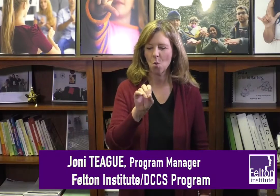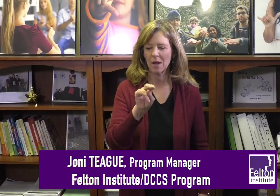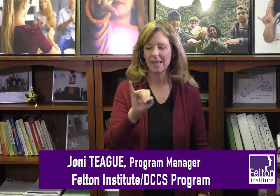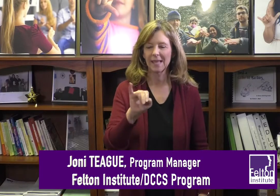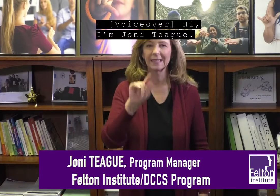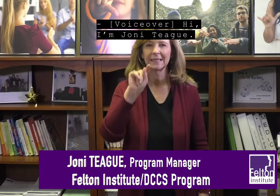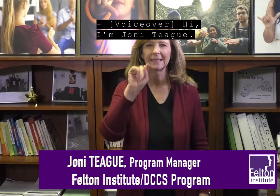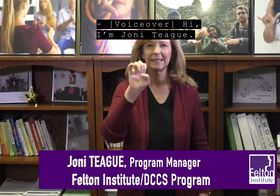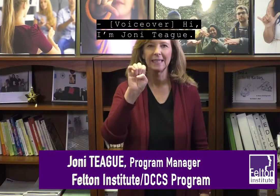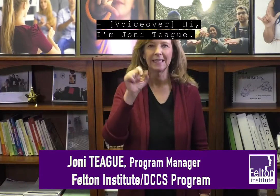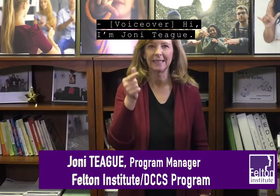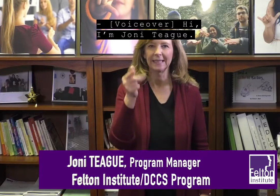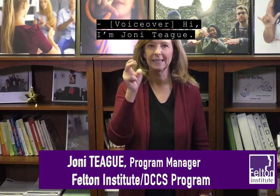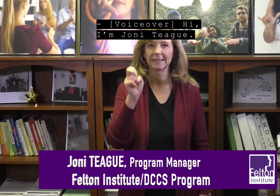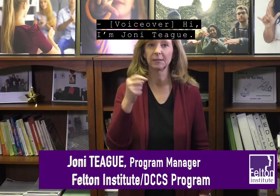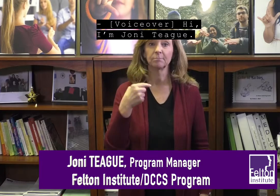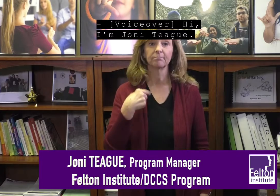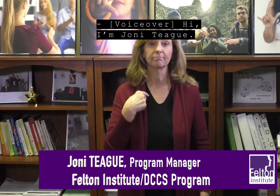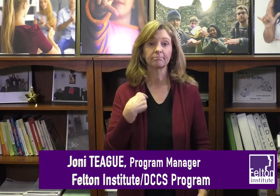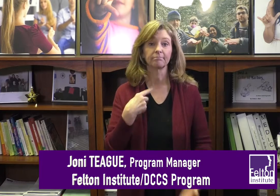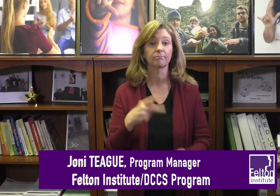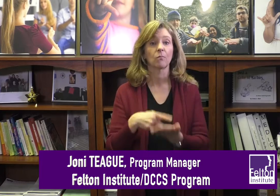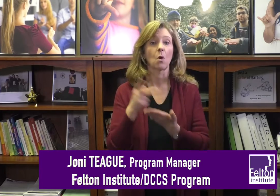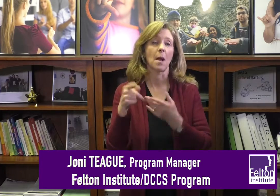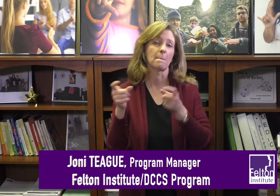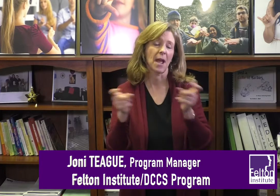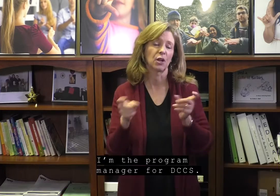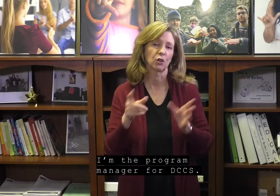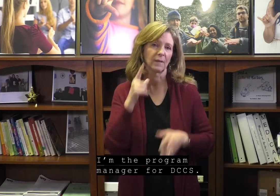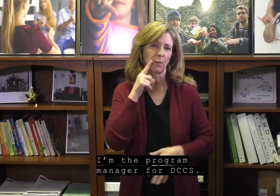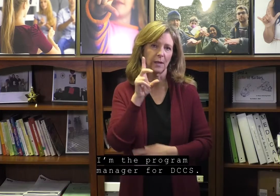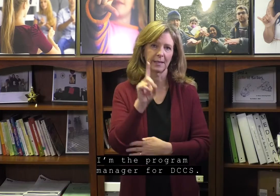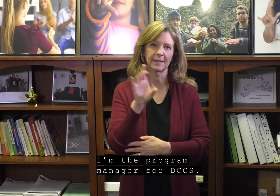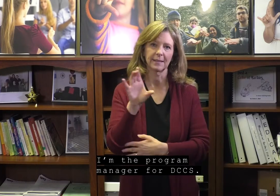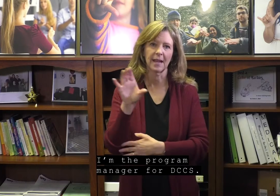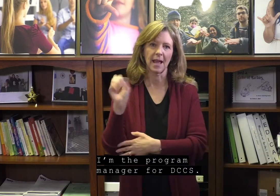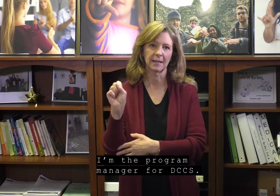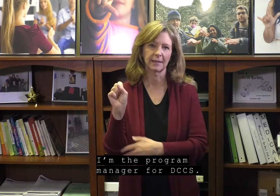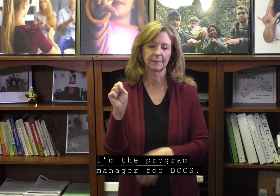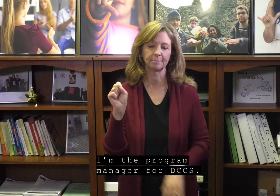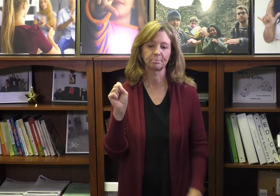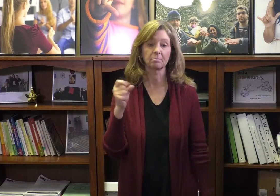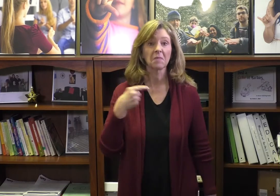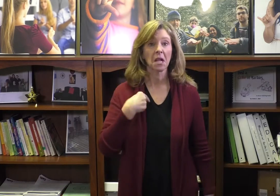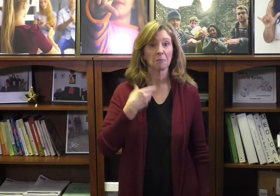Hi, I'm Joni Teague. I'm the Program Manager for DCCS.